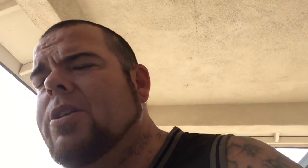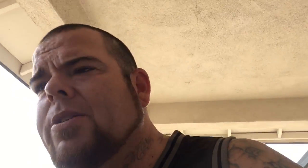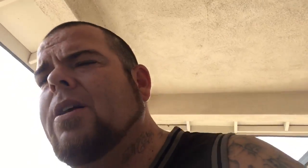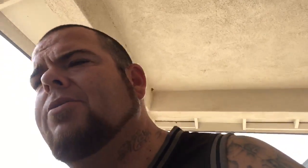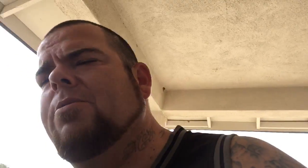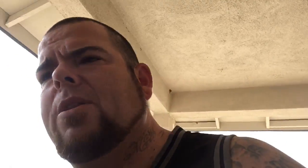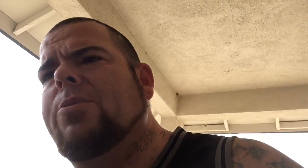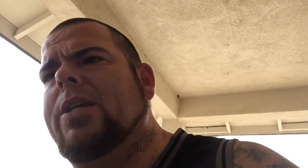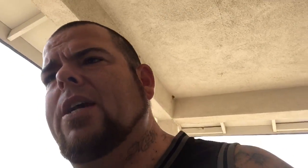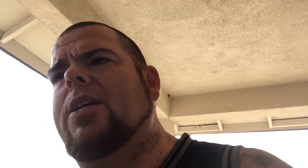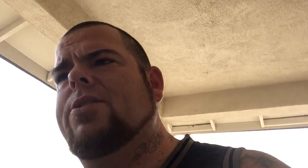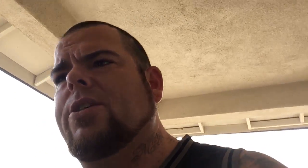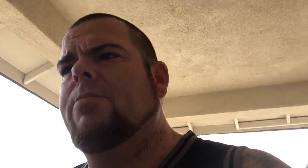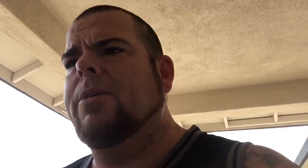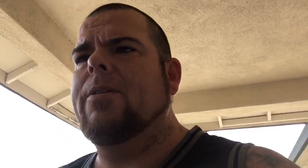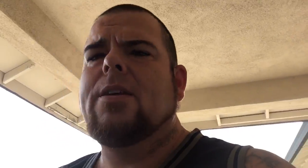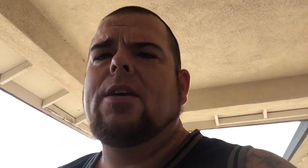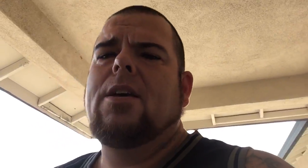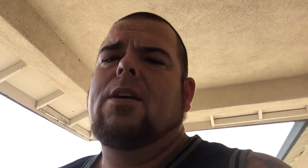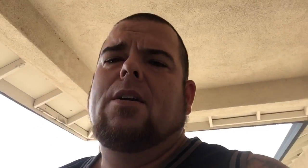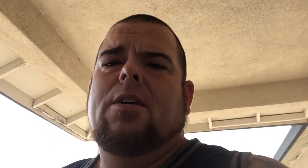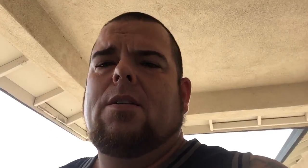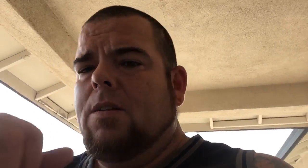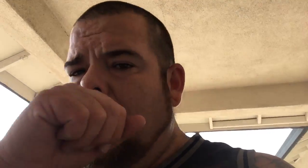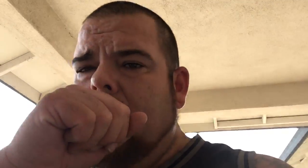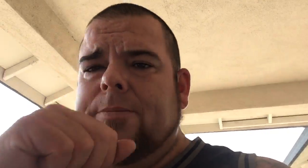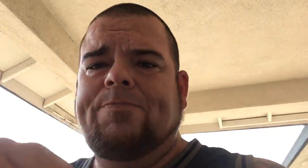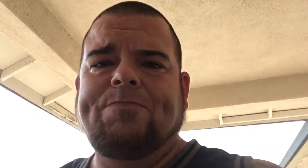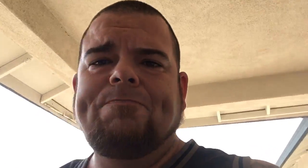stream. Usually I do live streams on the weekend and shit, but